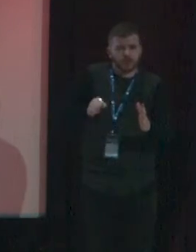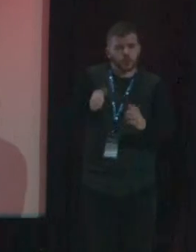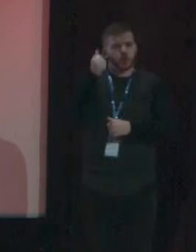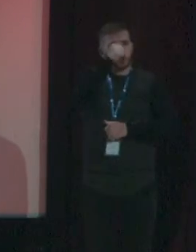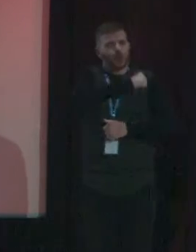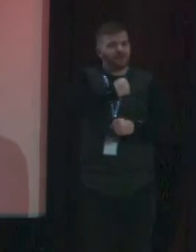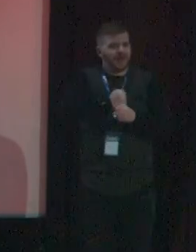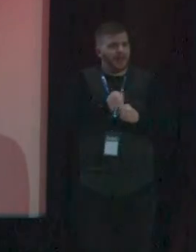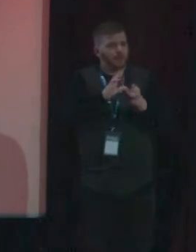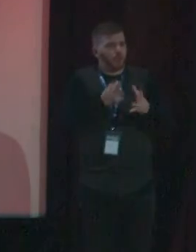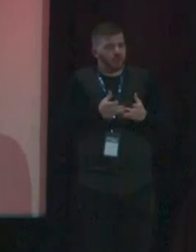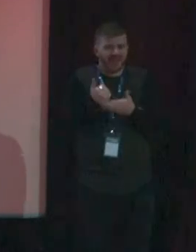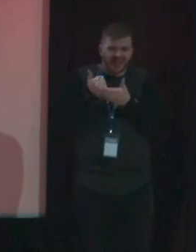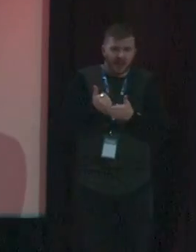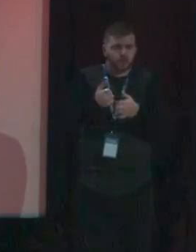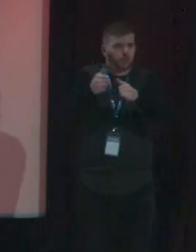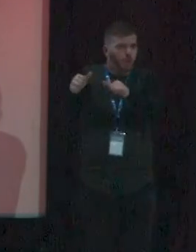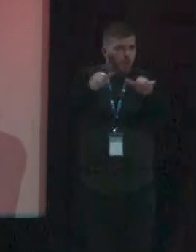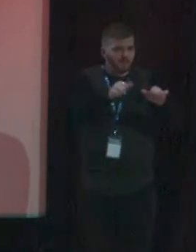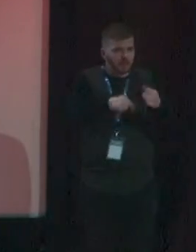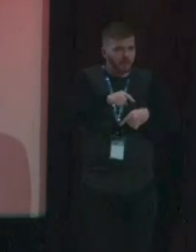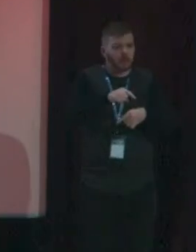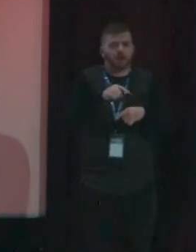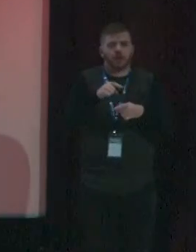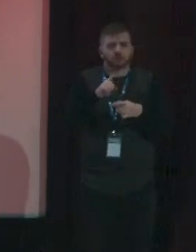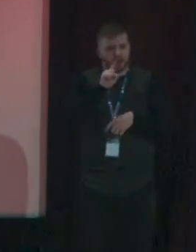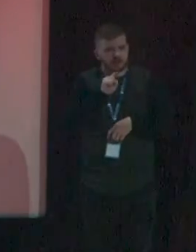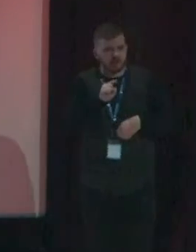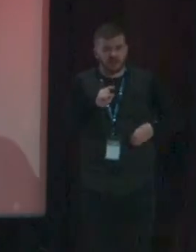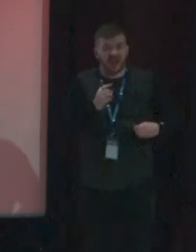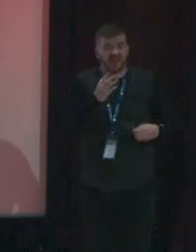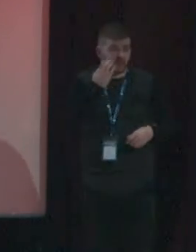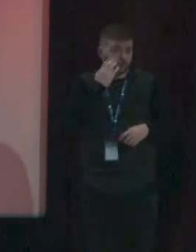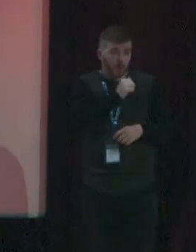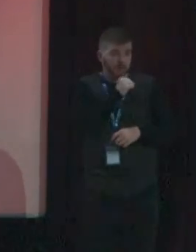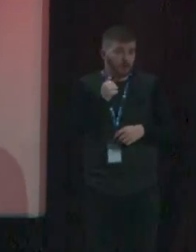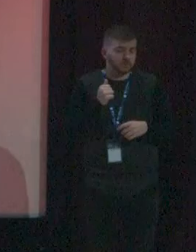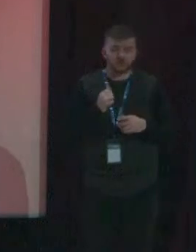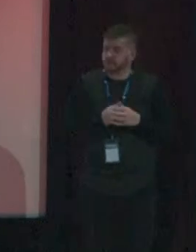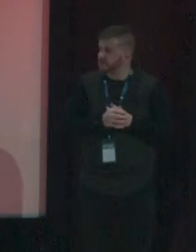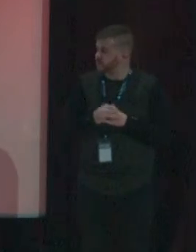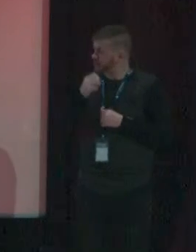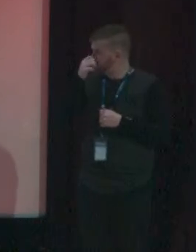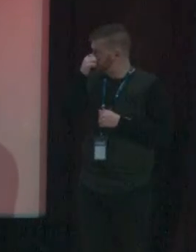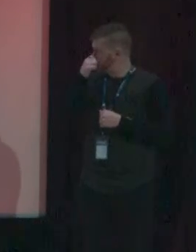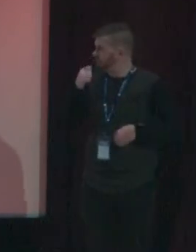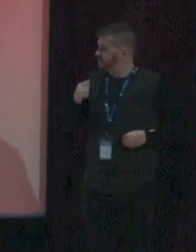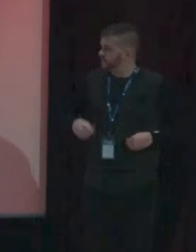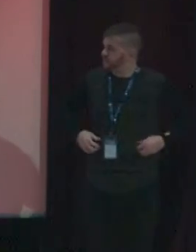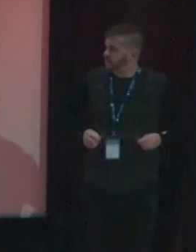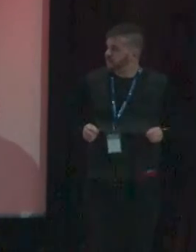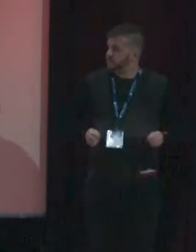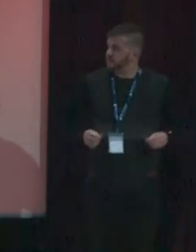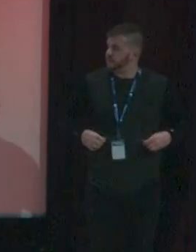game world and help you solve the other puzzles, which I think works rather nicely. It's a rather nice point in the game. So these